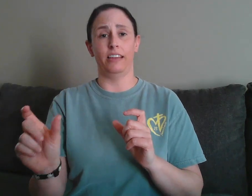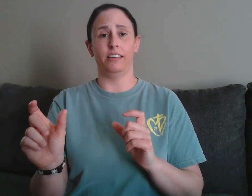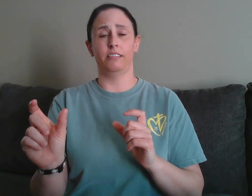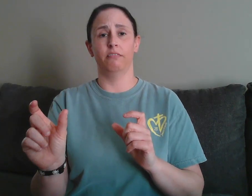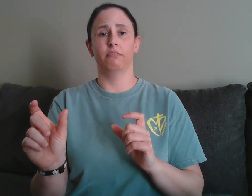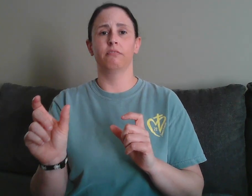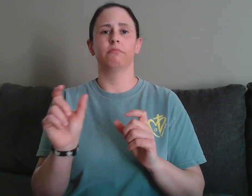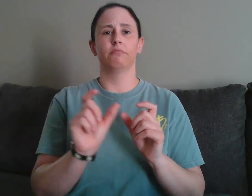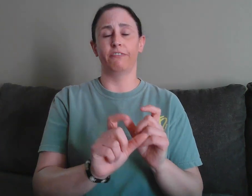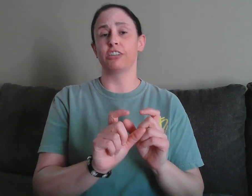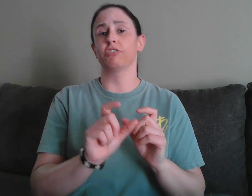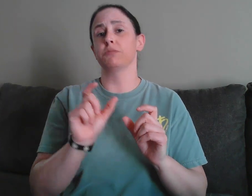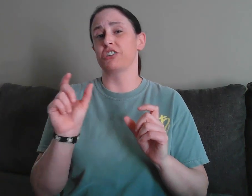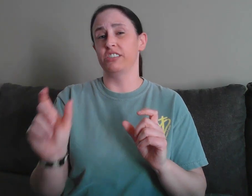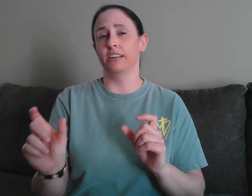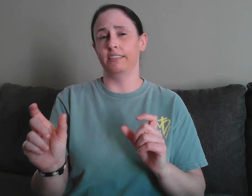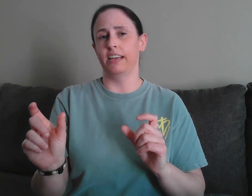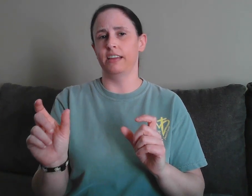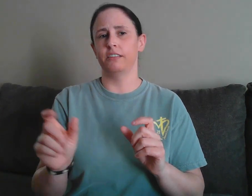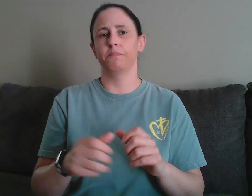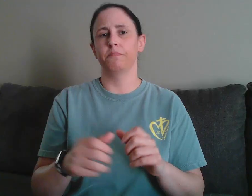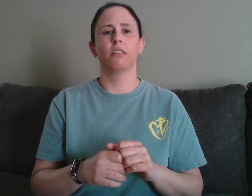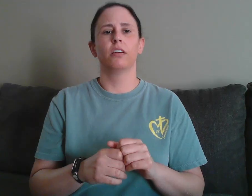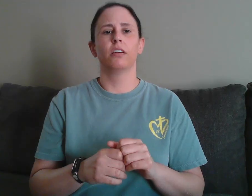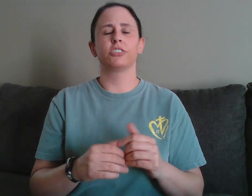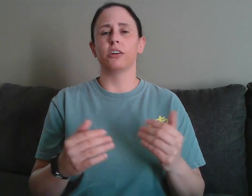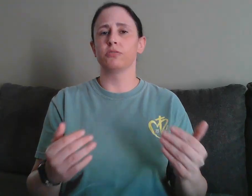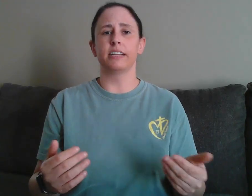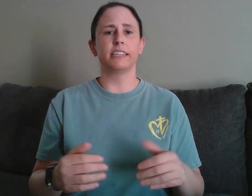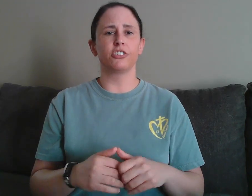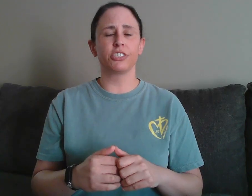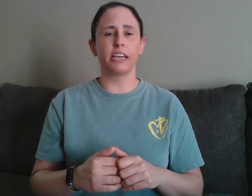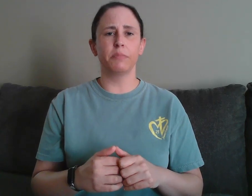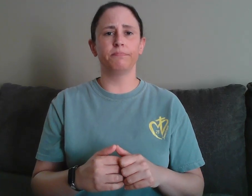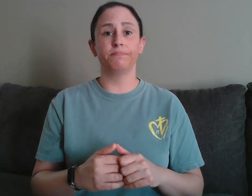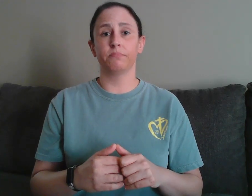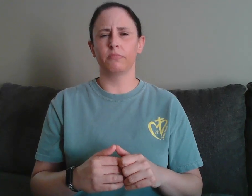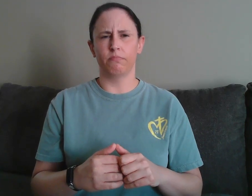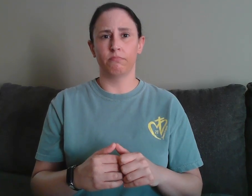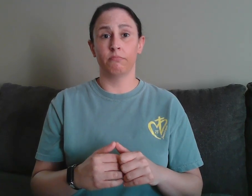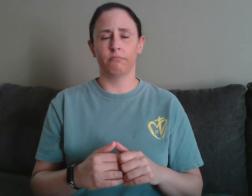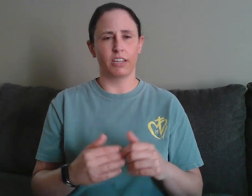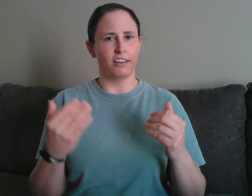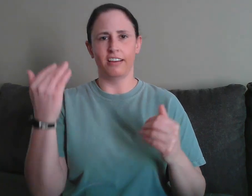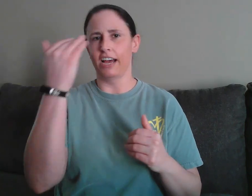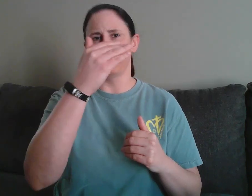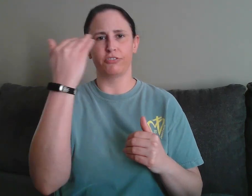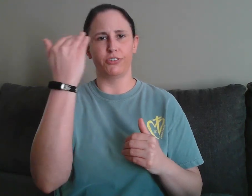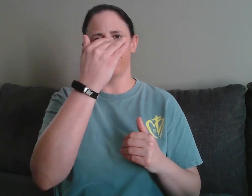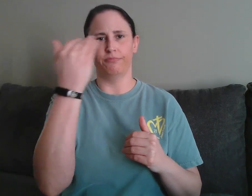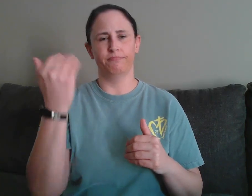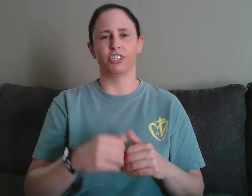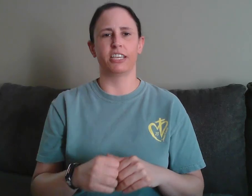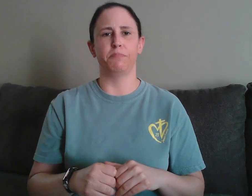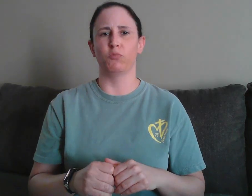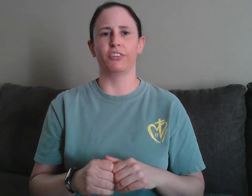end, the facial expression done at the end. So sentence or statement, eyebrows neutral. Just keep them where they